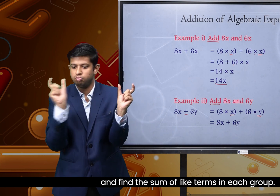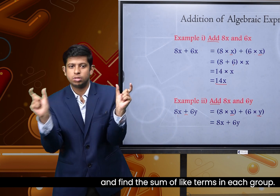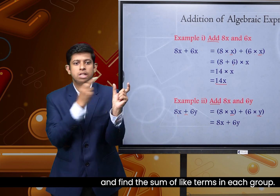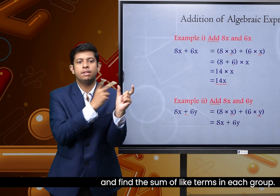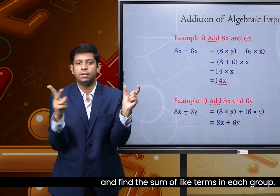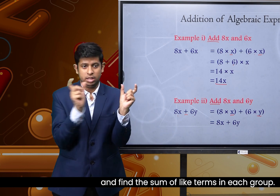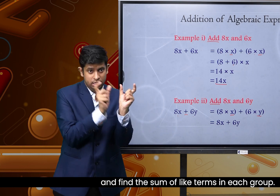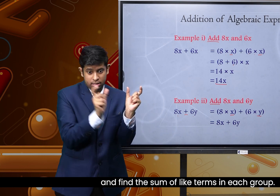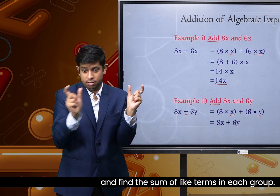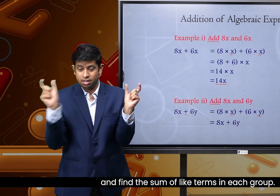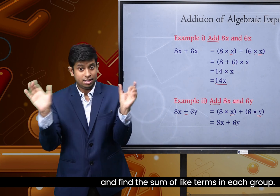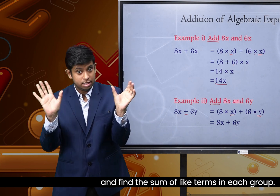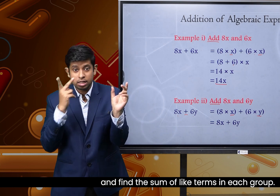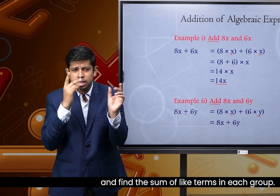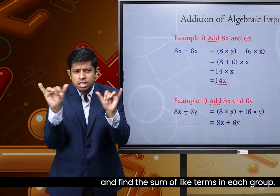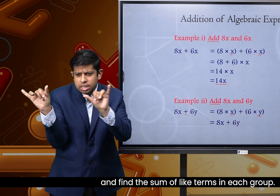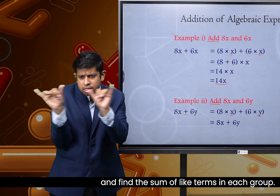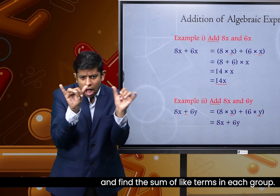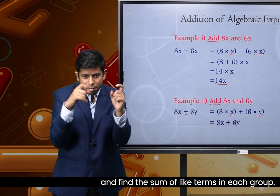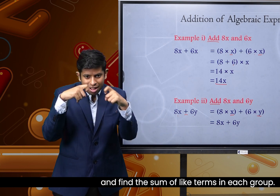sum of like terms in each group.